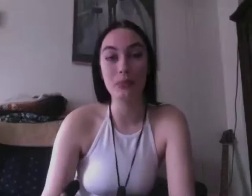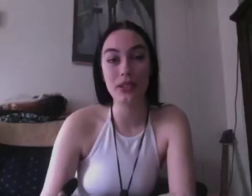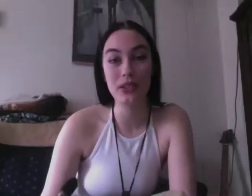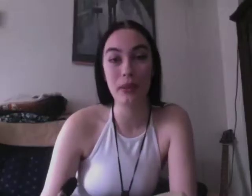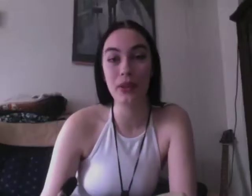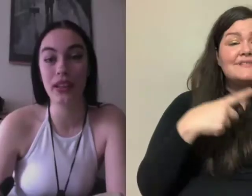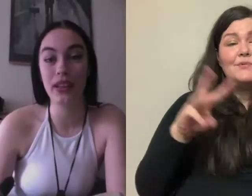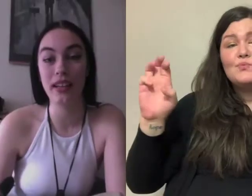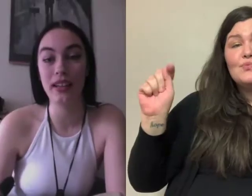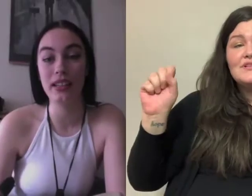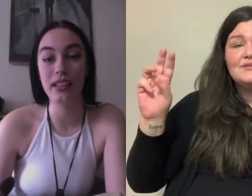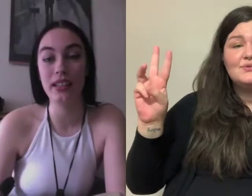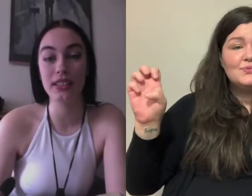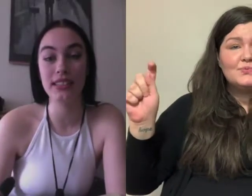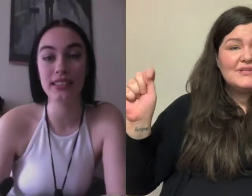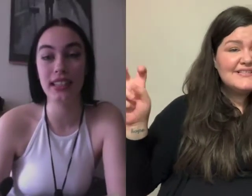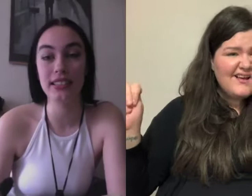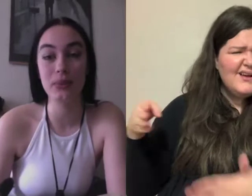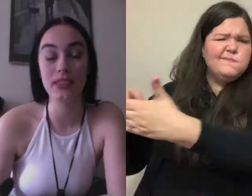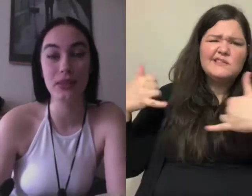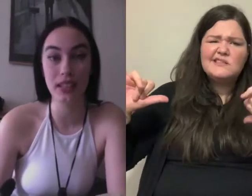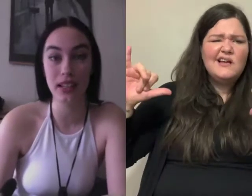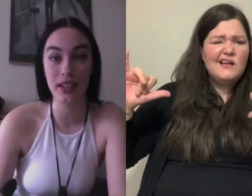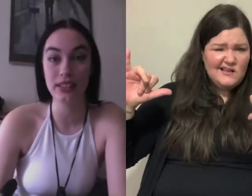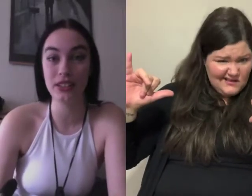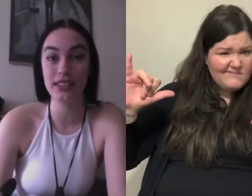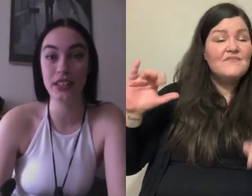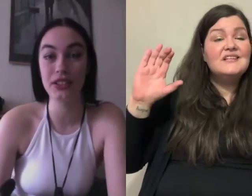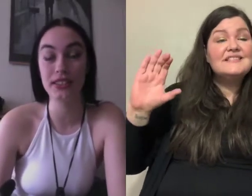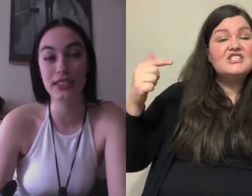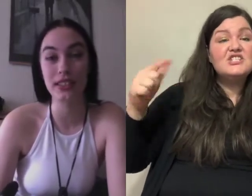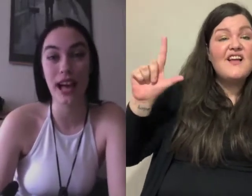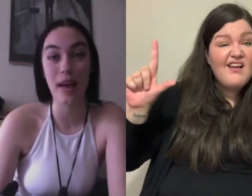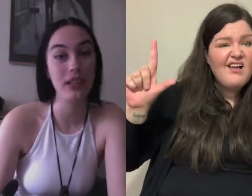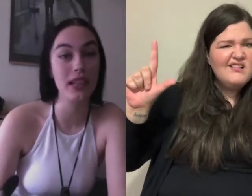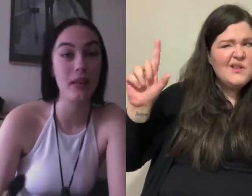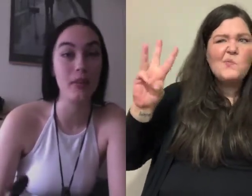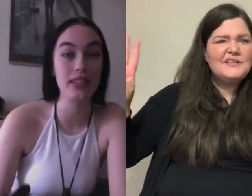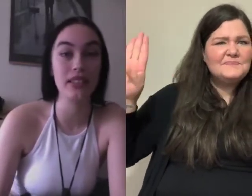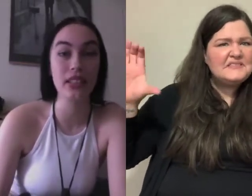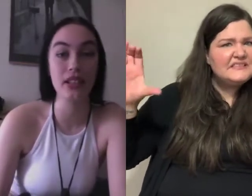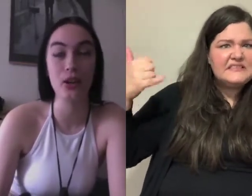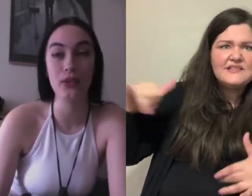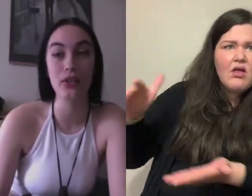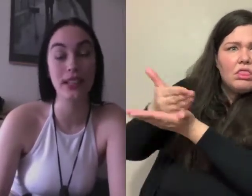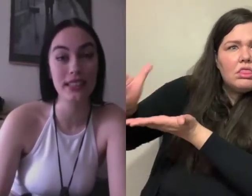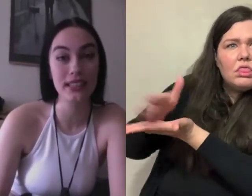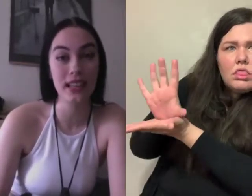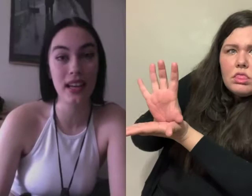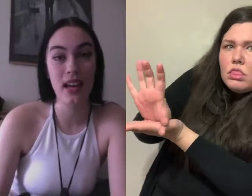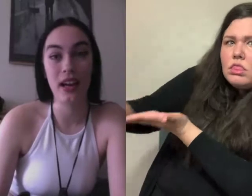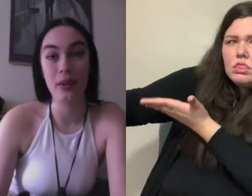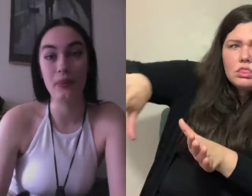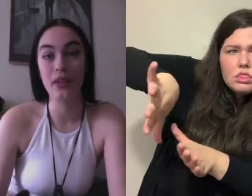It's important to remember that the injustices against Wet'suwet'en and other Indigenous nations are still happening amongst the COVID crisis.